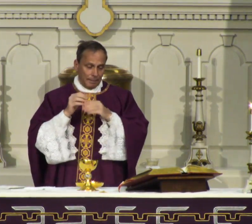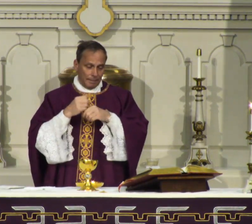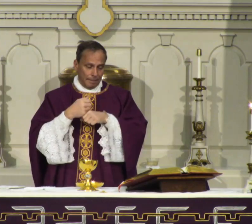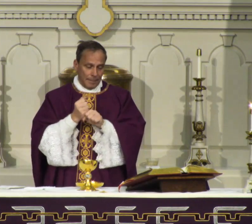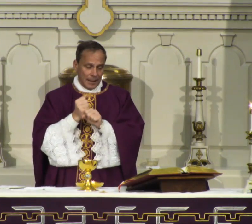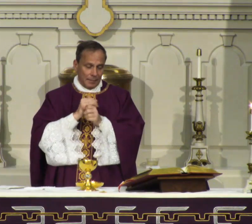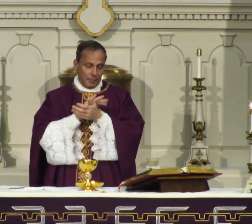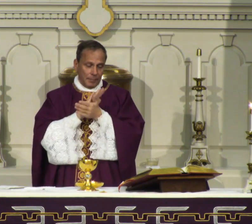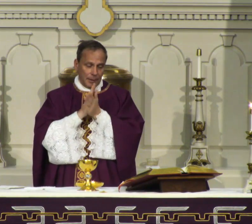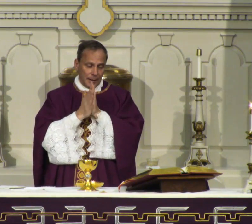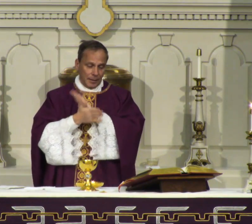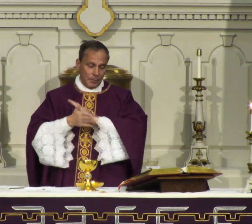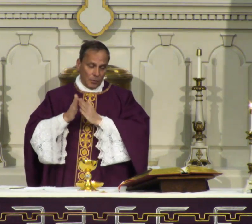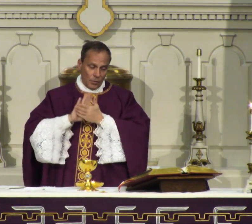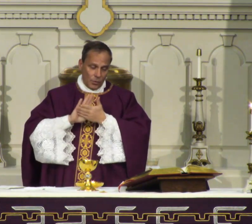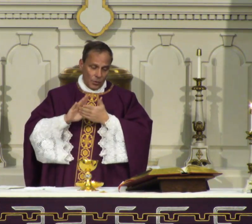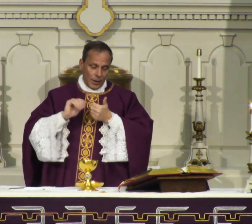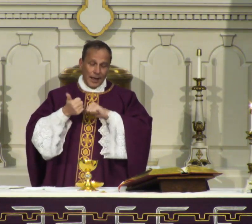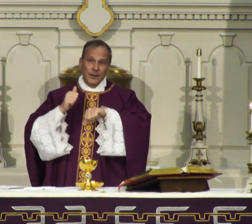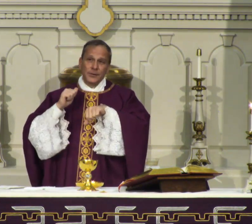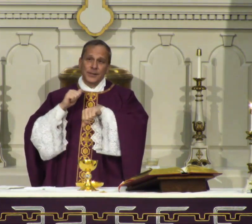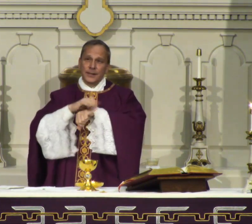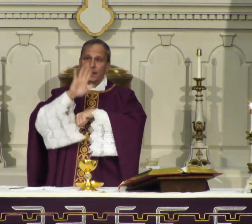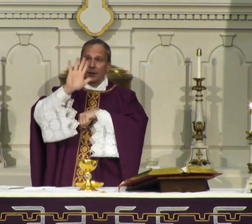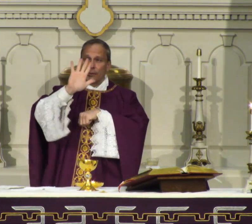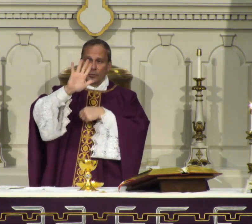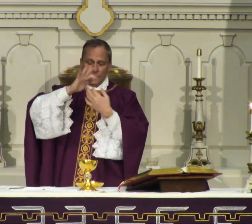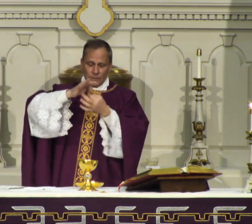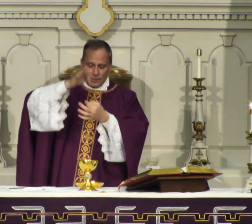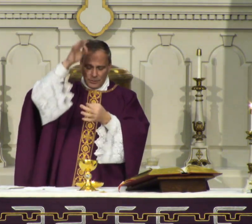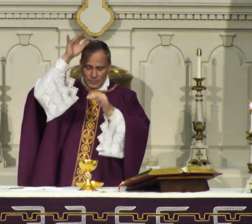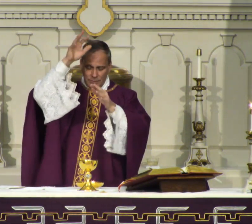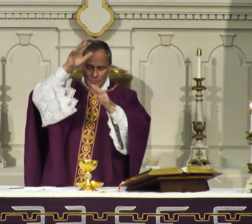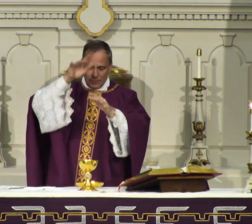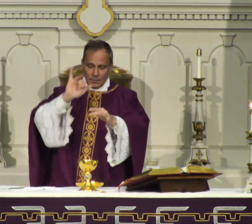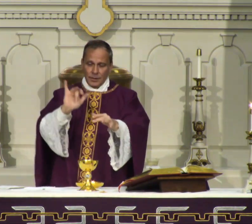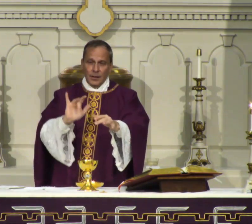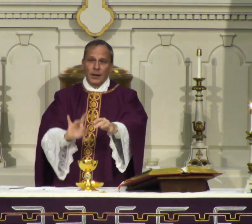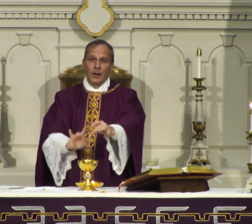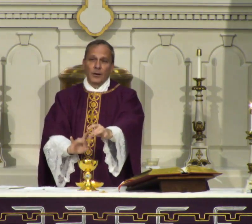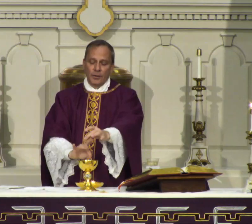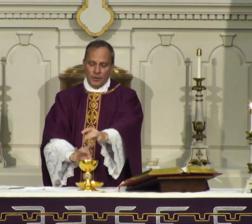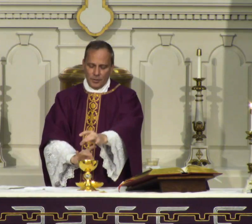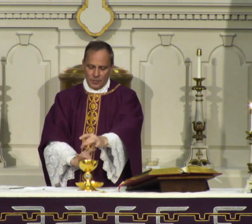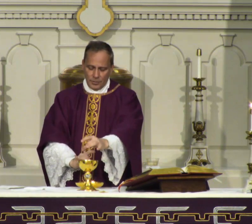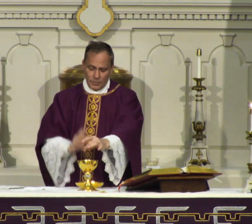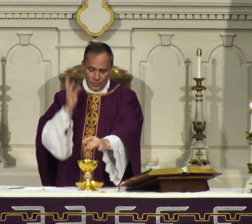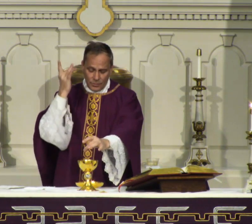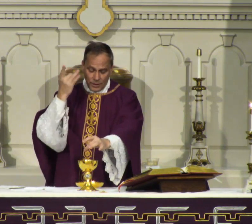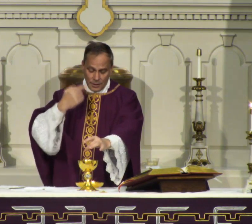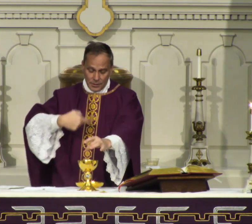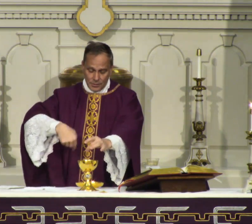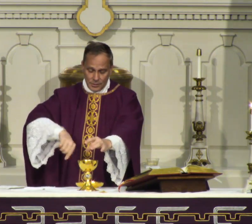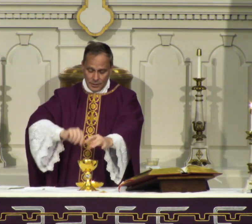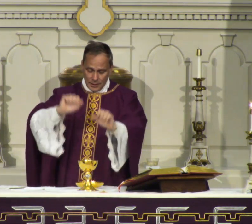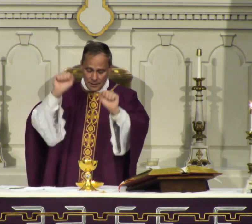Make holy, therefore, these gifts, we pray, by sending down your Spirit upon them like the